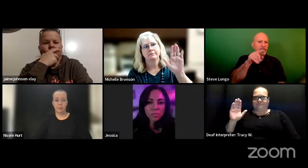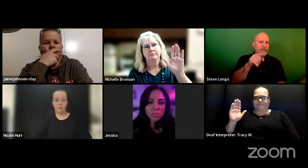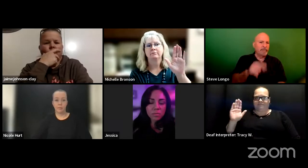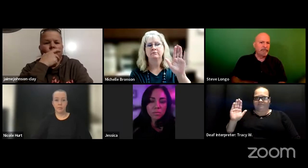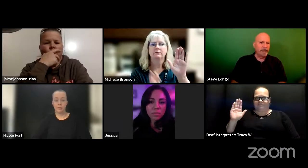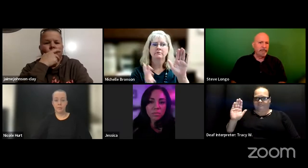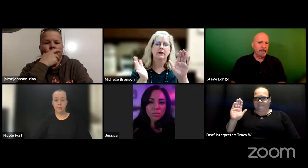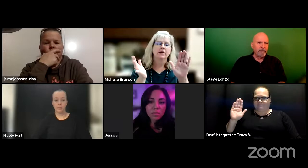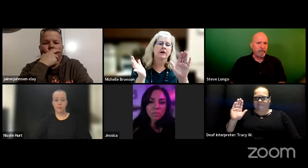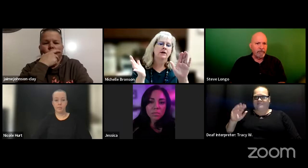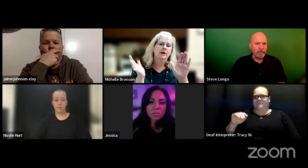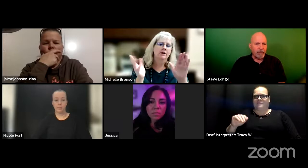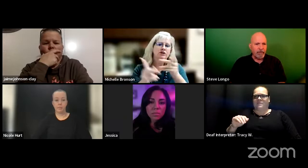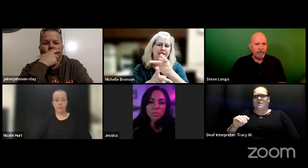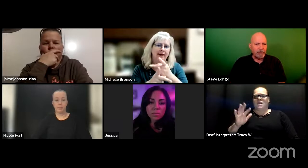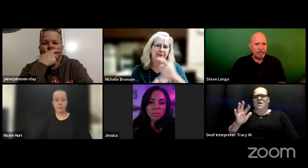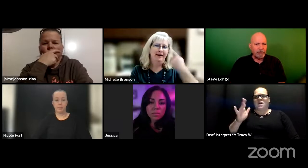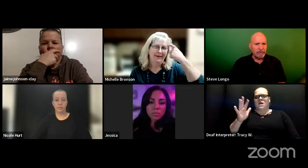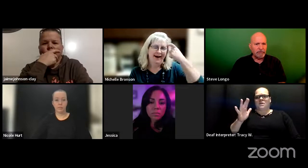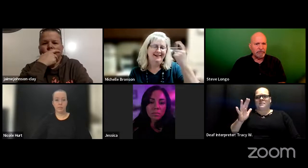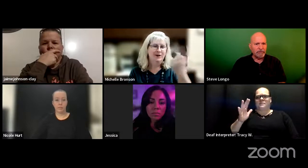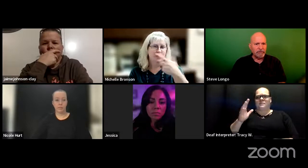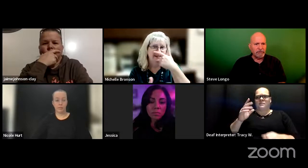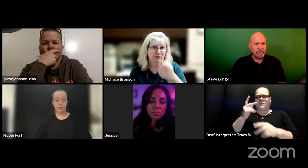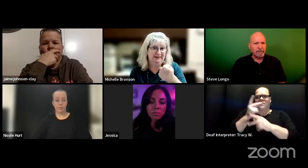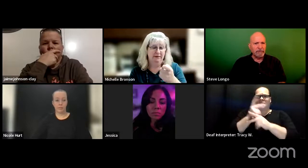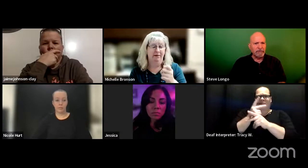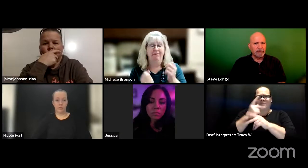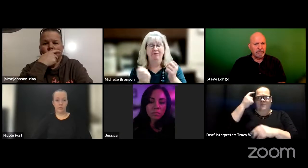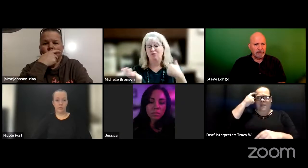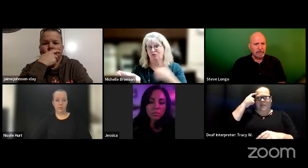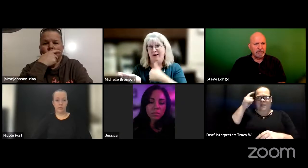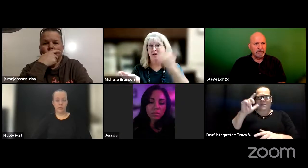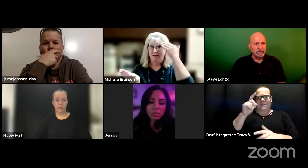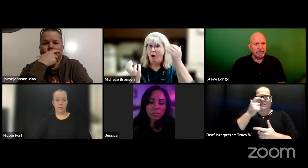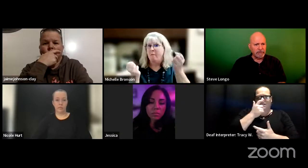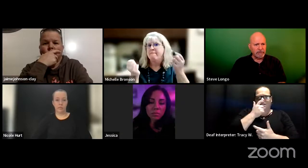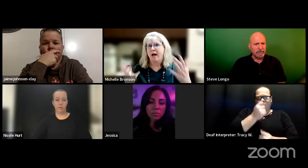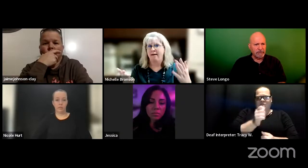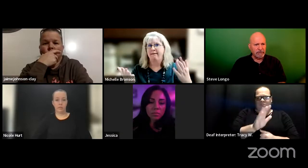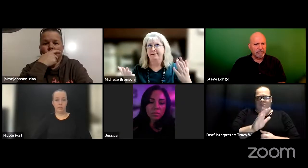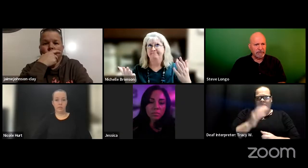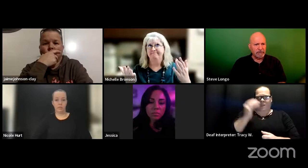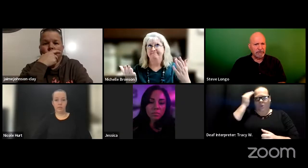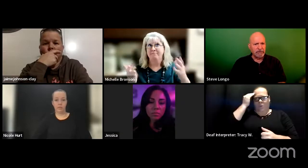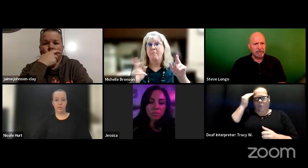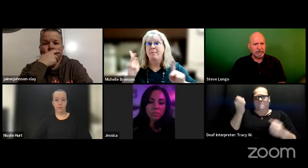good time. To Michelle. Yes, this is Michelle. Also keep in mind,